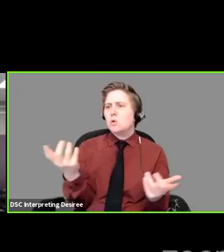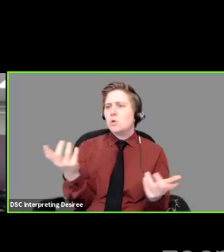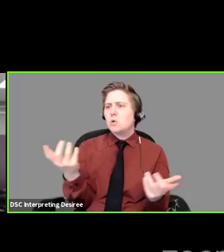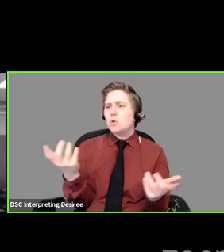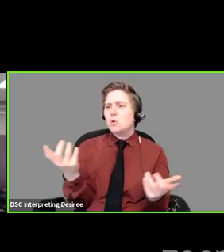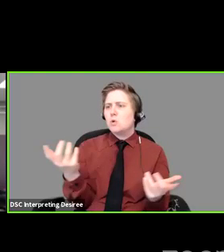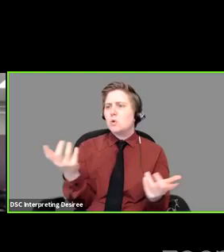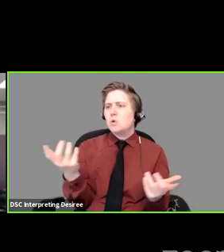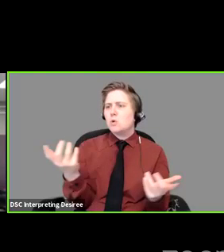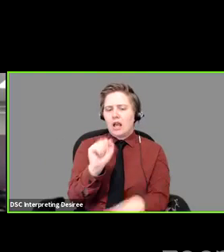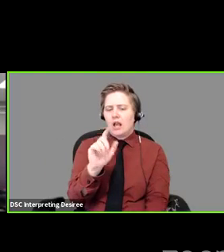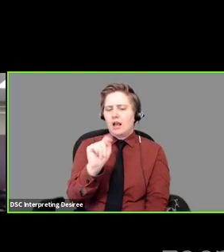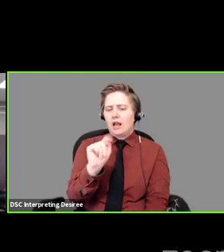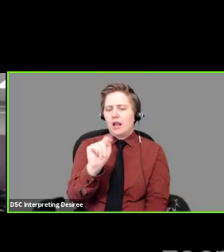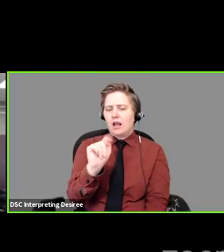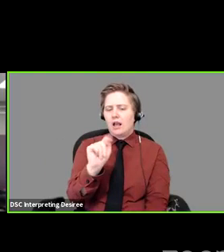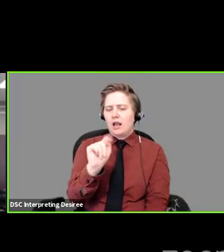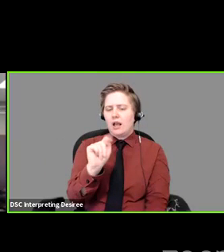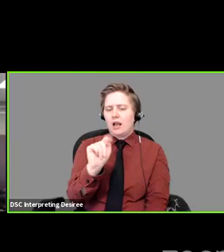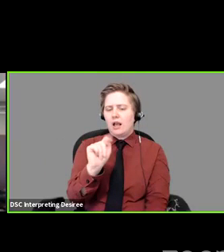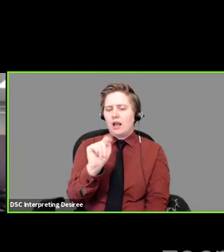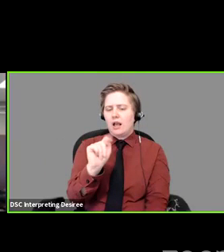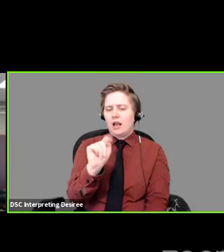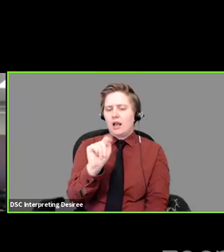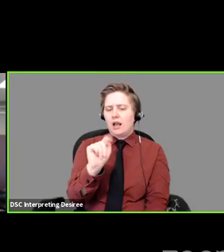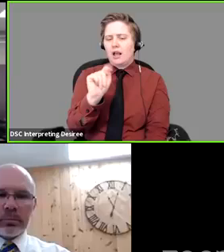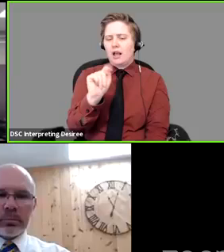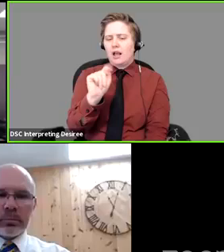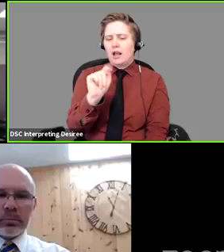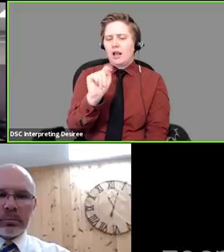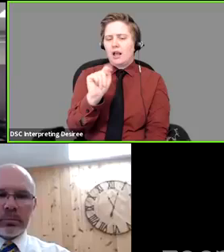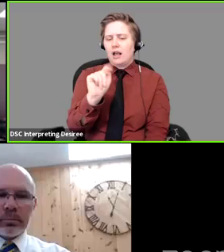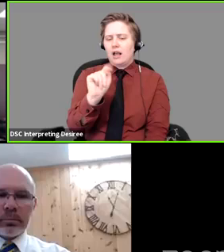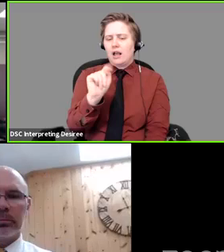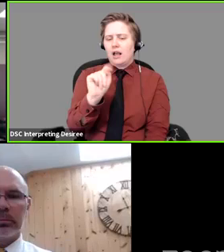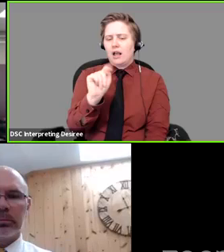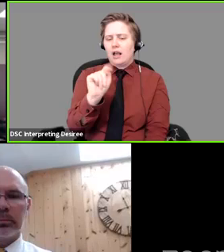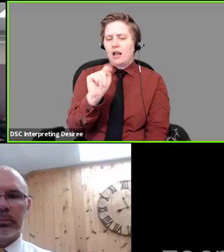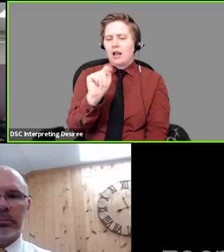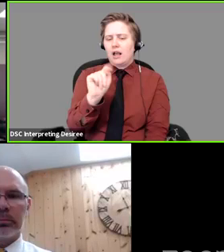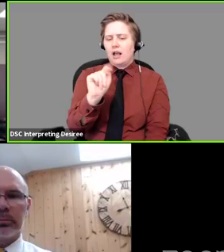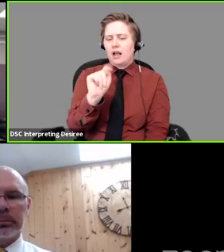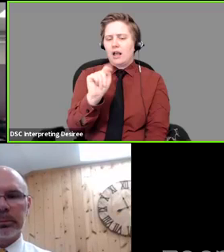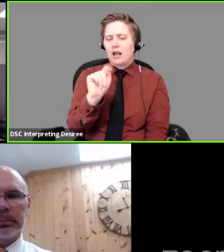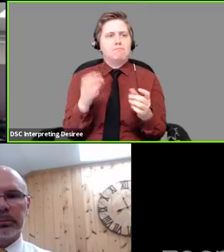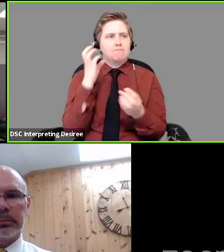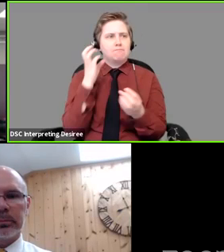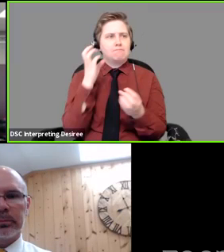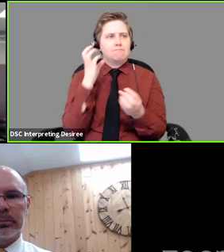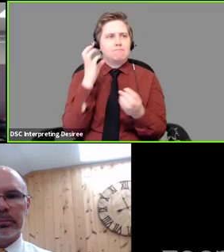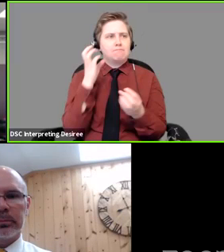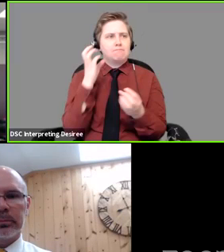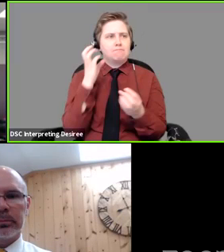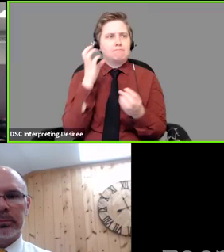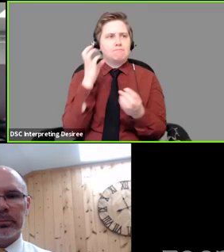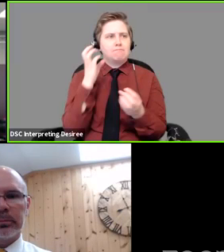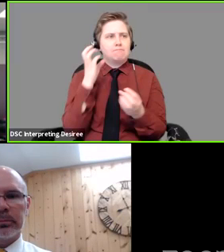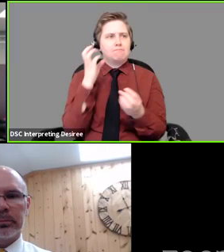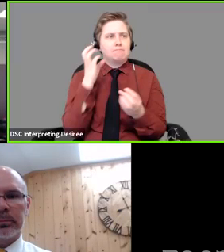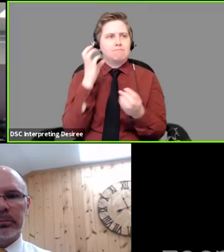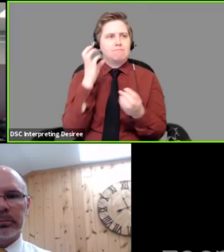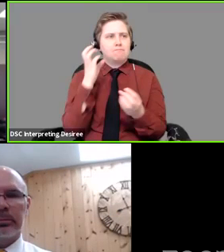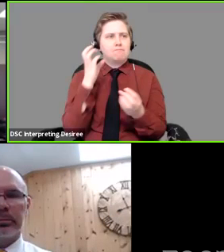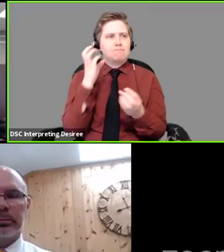tracing? Can you help us out? And so we sat down, put our heads together for a little while, and what we've come up with is a